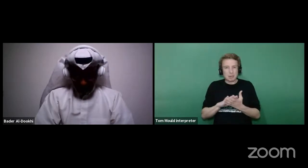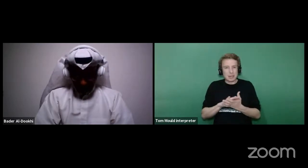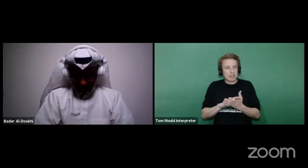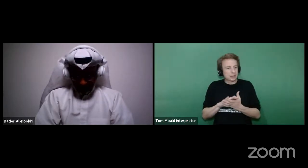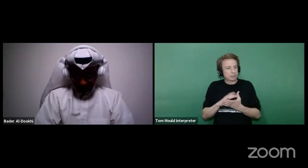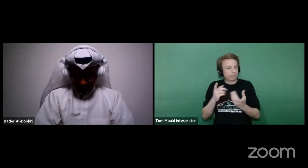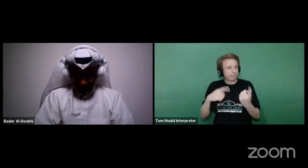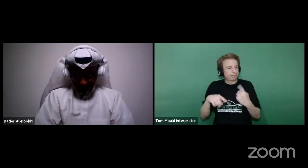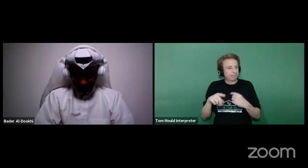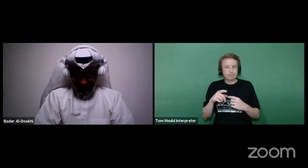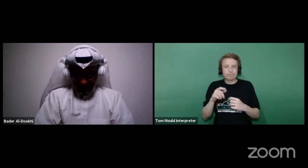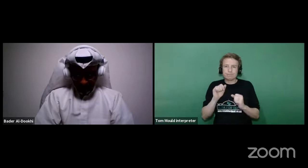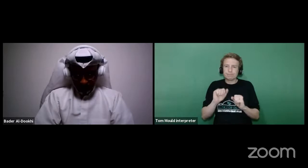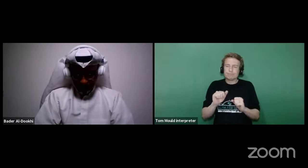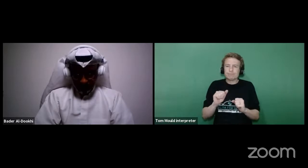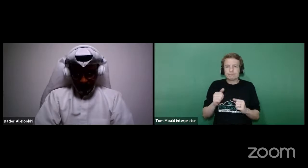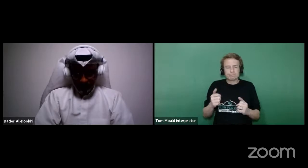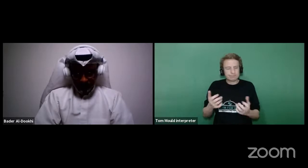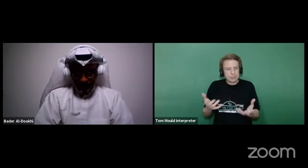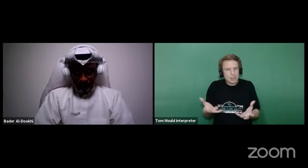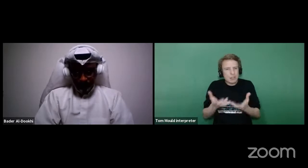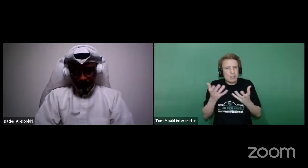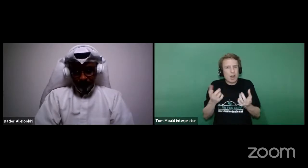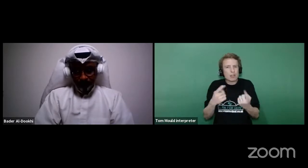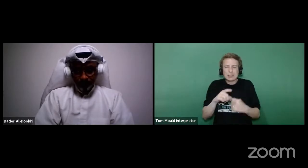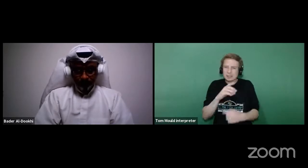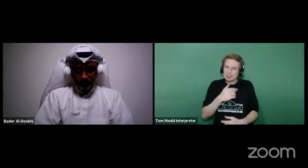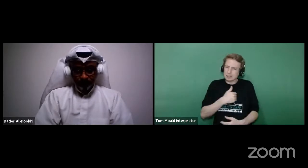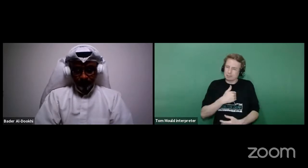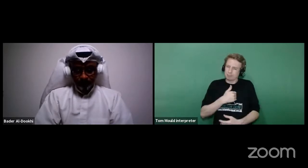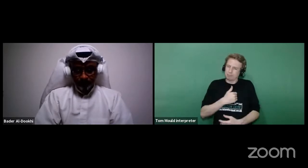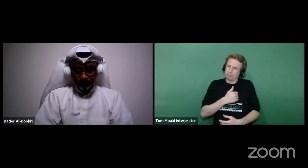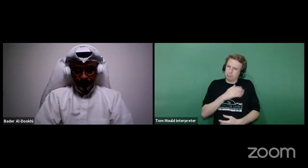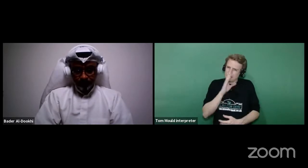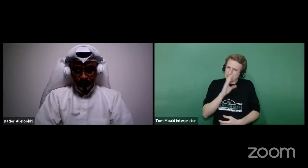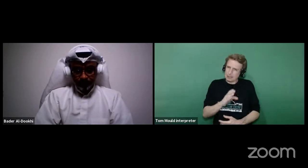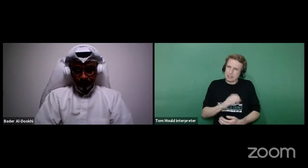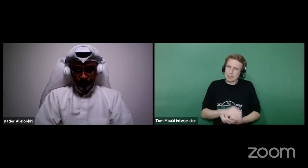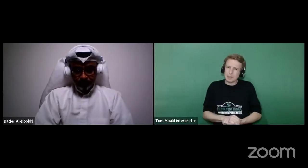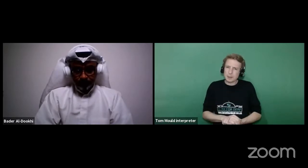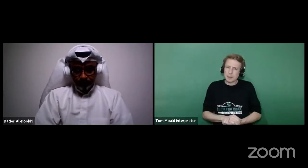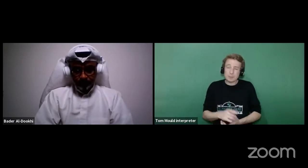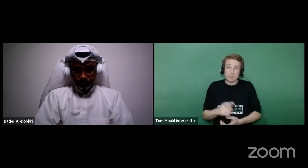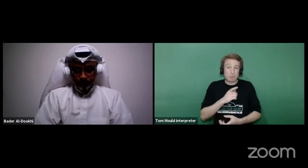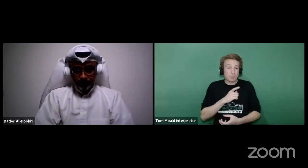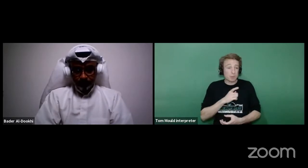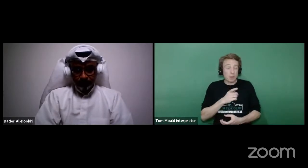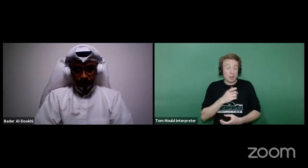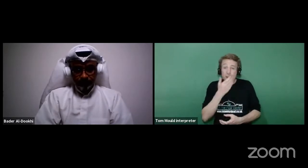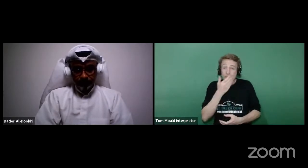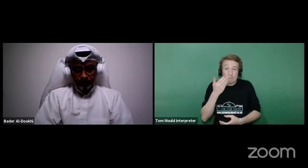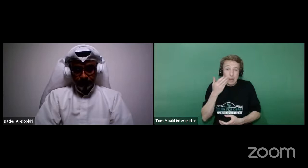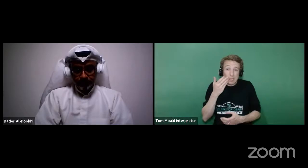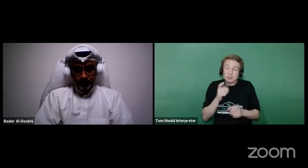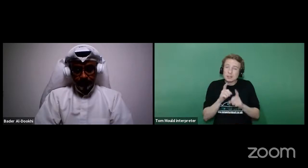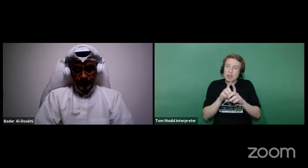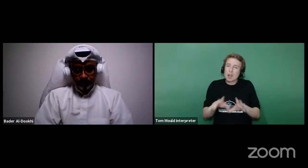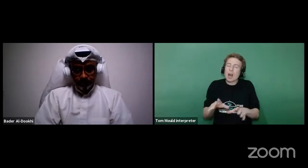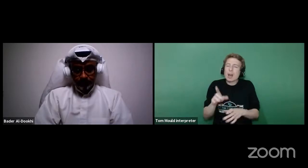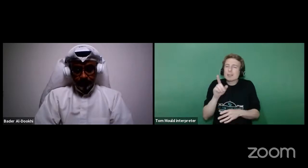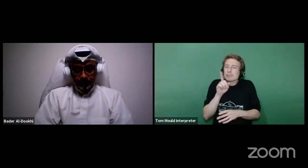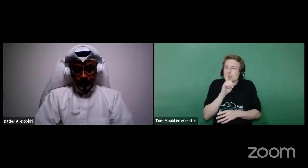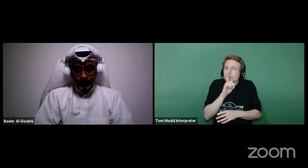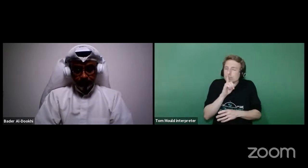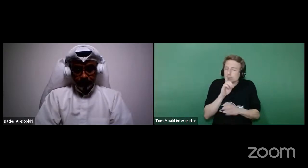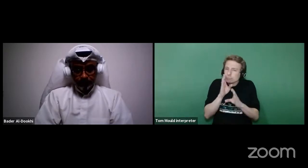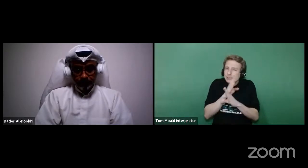encourages sincerity, as it is considered a secret between the slave and their Lord. And this is as